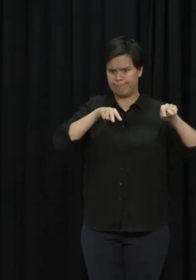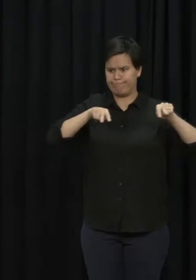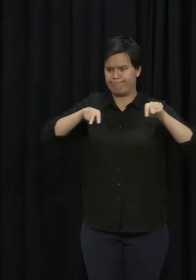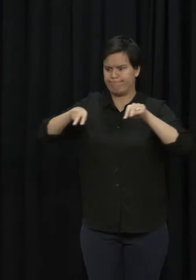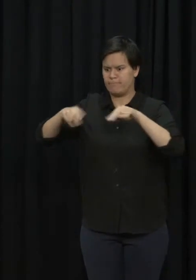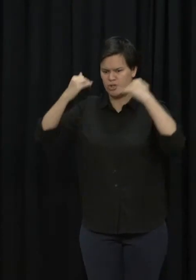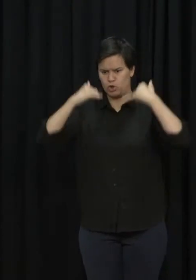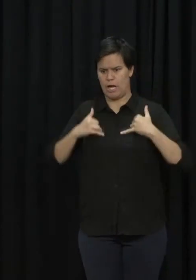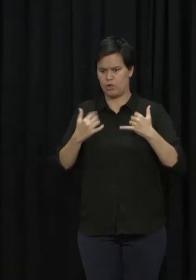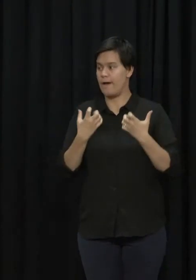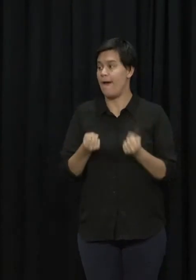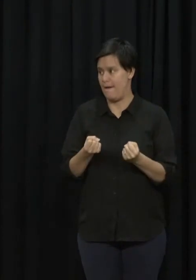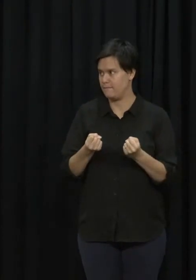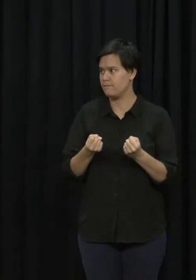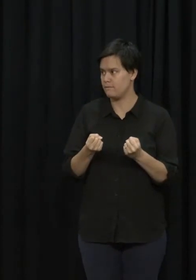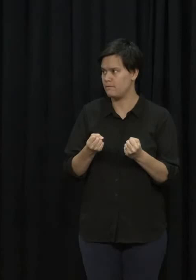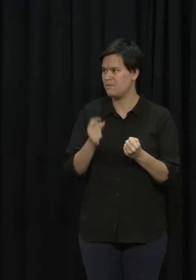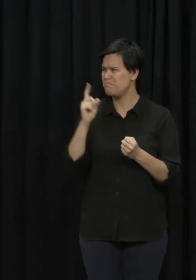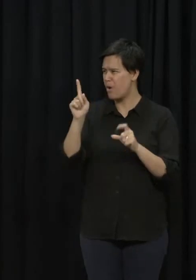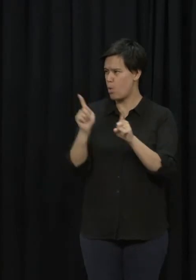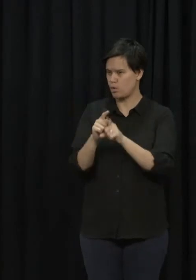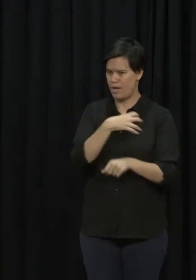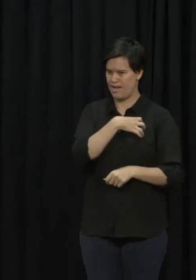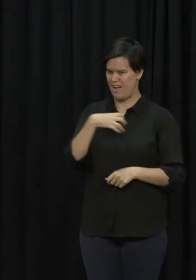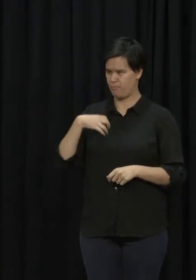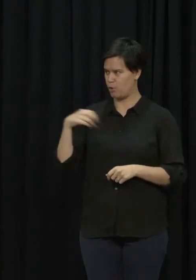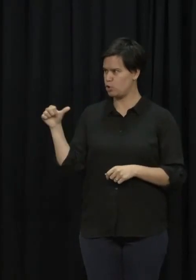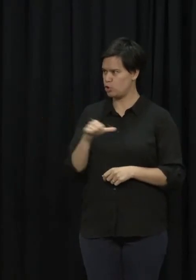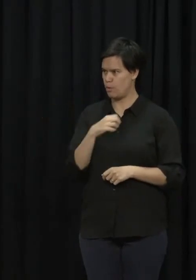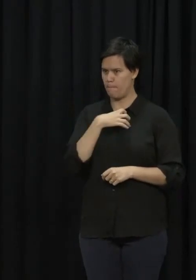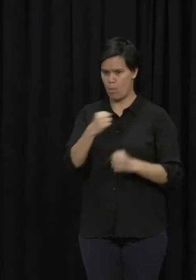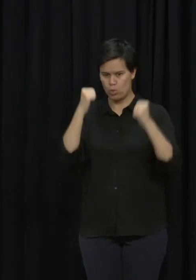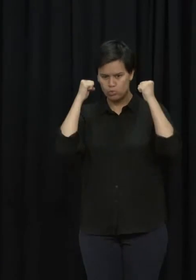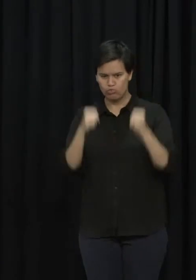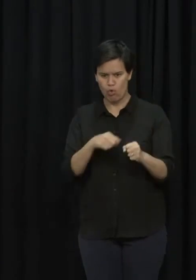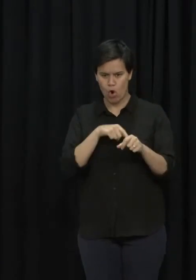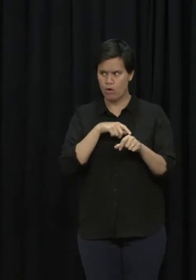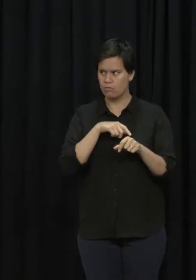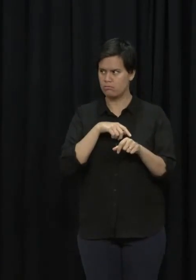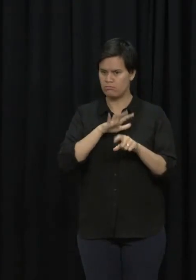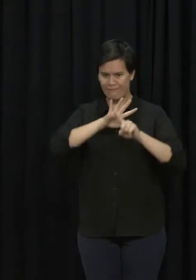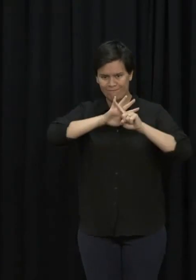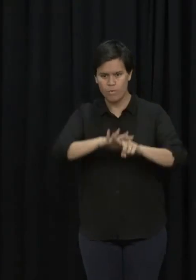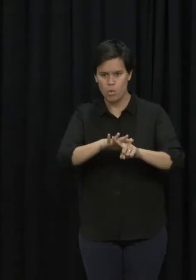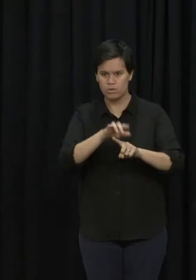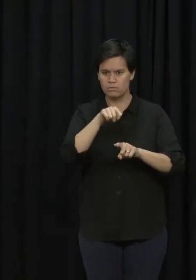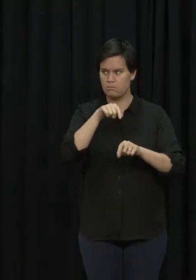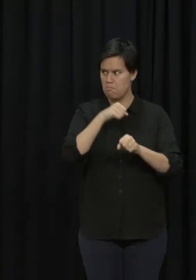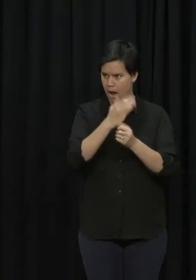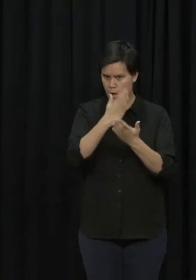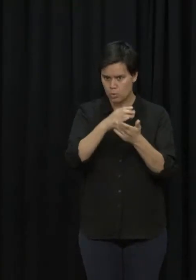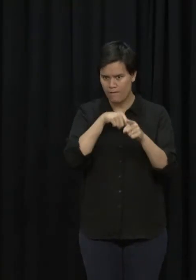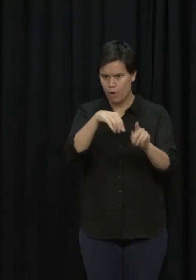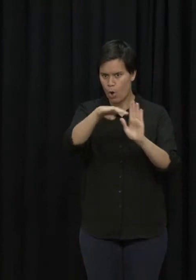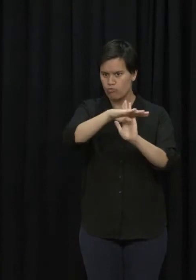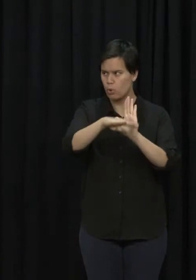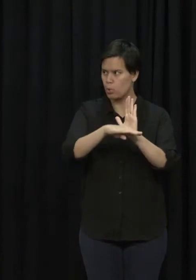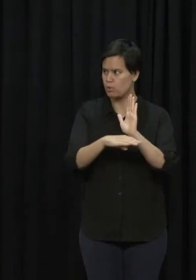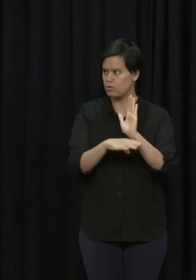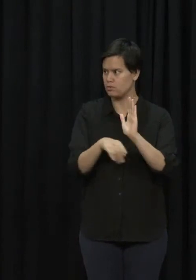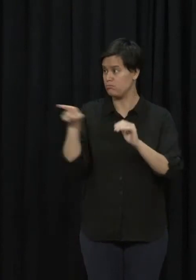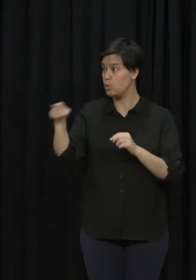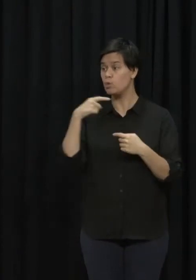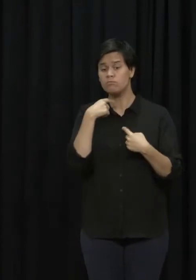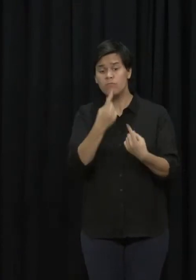be an argument to be said that the government should have had a more heavy-handed approach into making sure that they were following the rules rather than just expecting them. Does